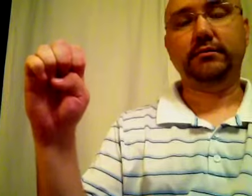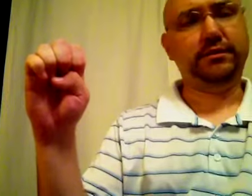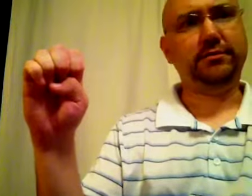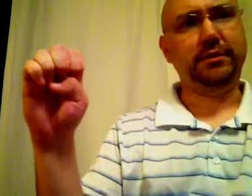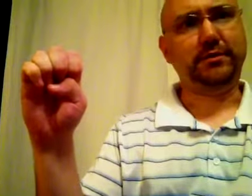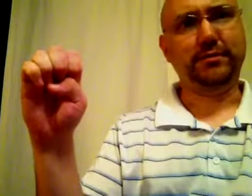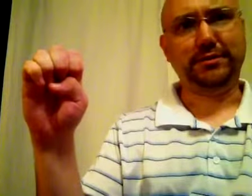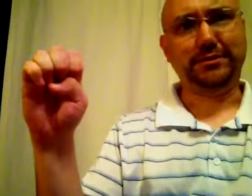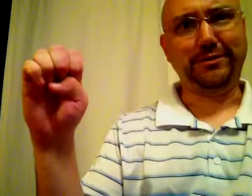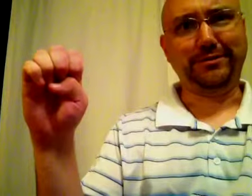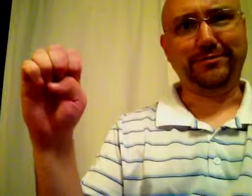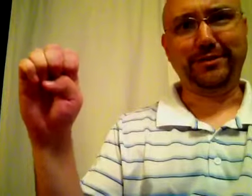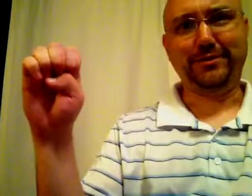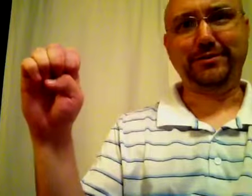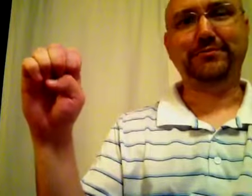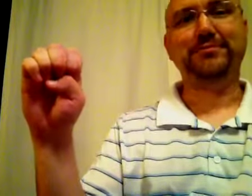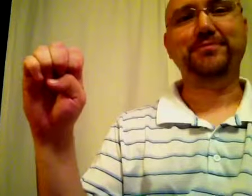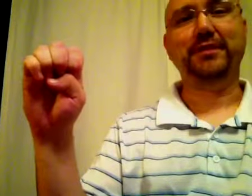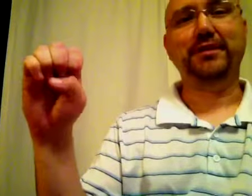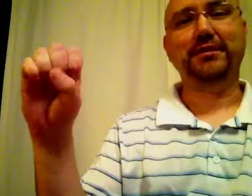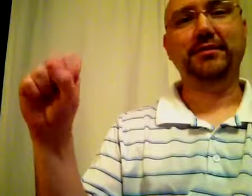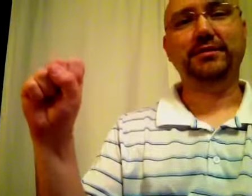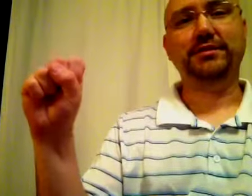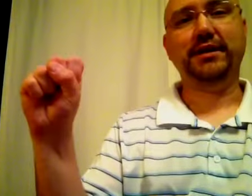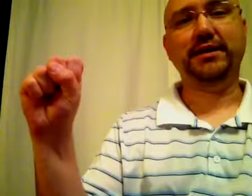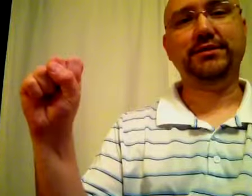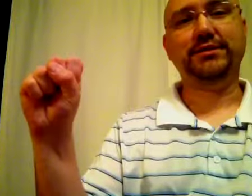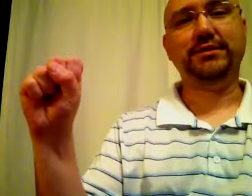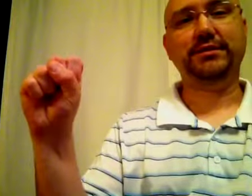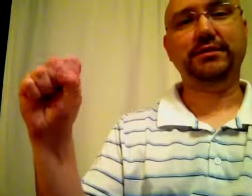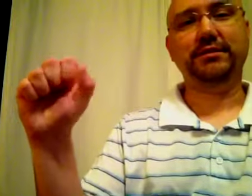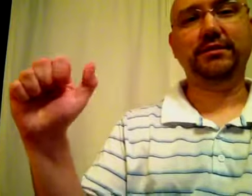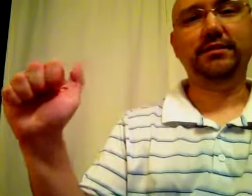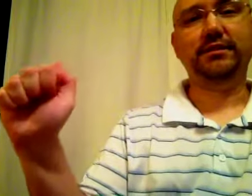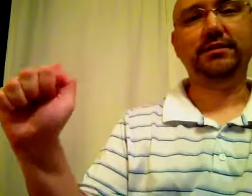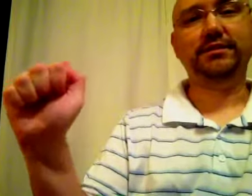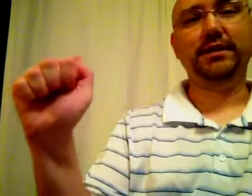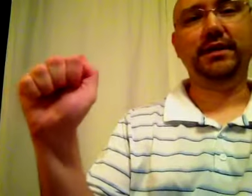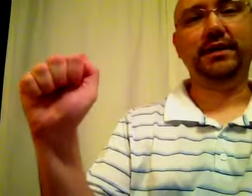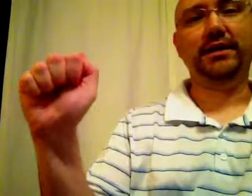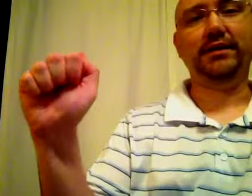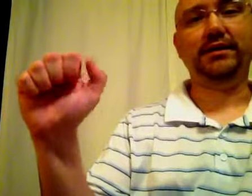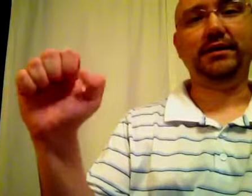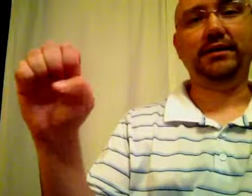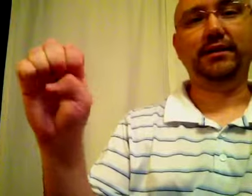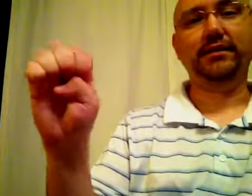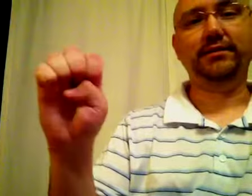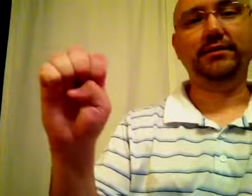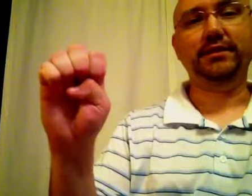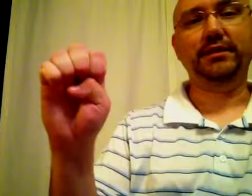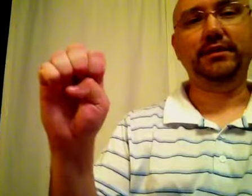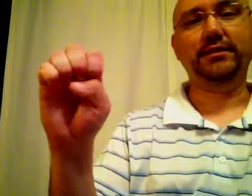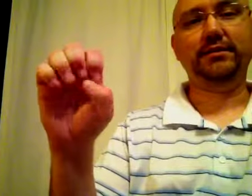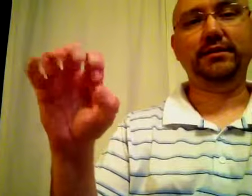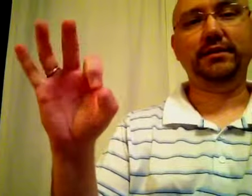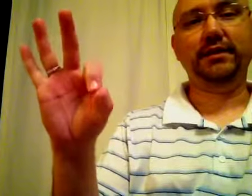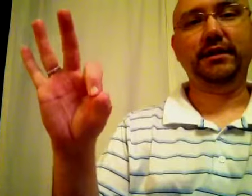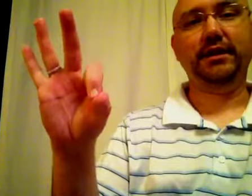Excuse me, your thumb is underneath the fingers. This is S. This is A. This is E.